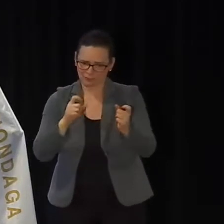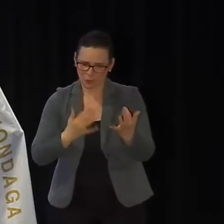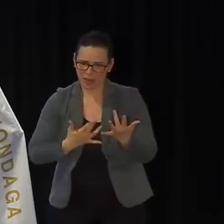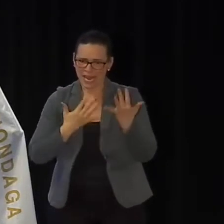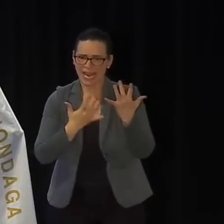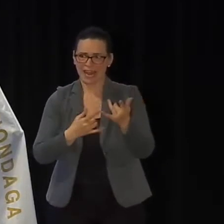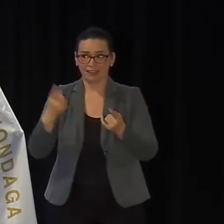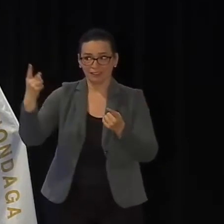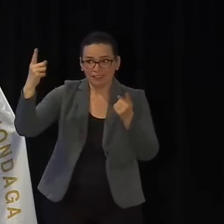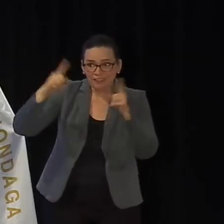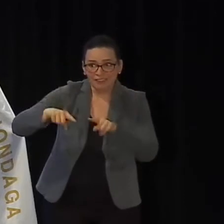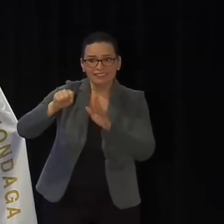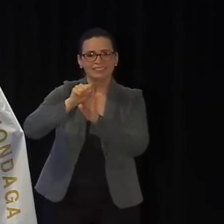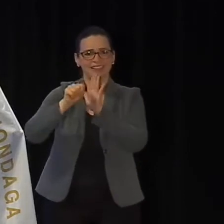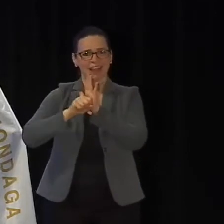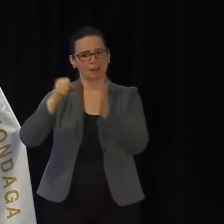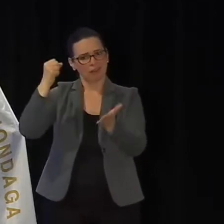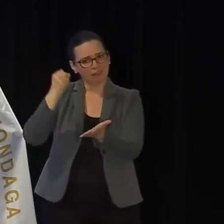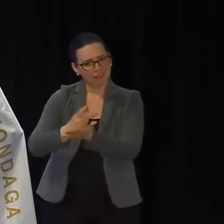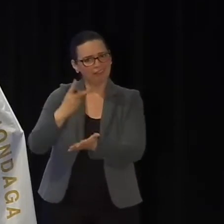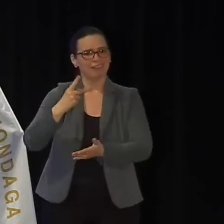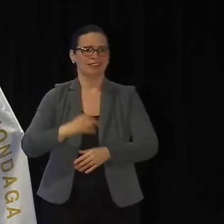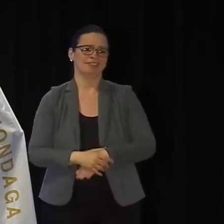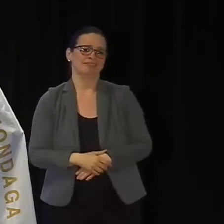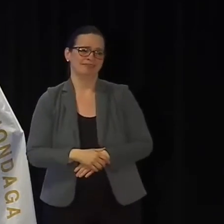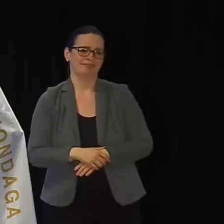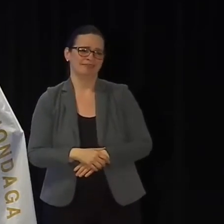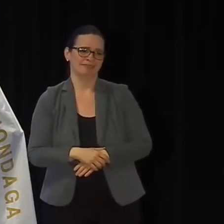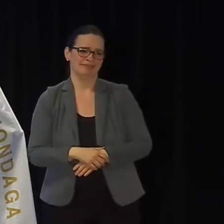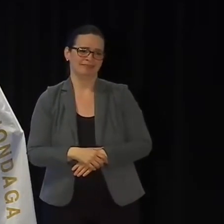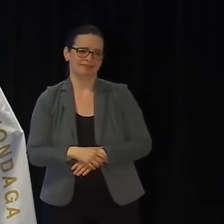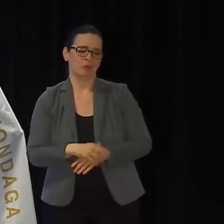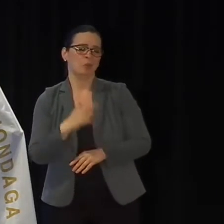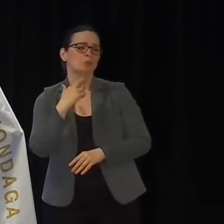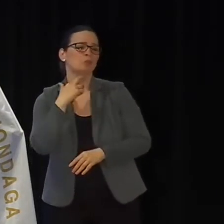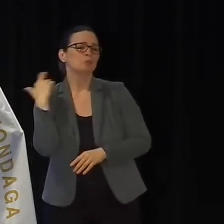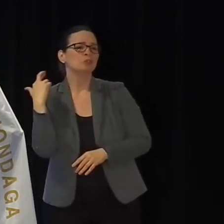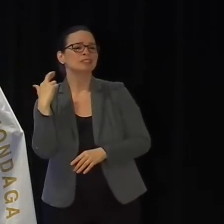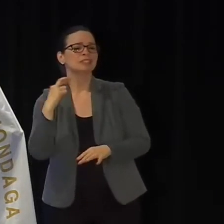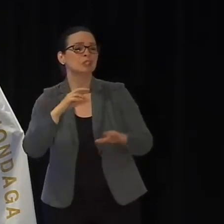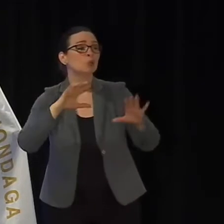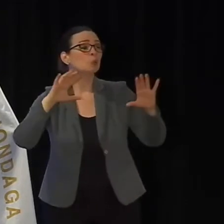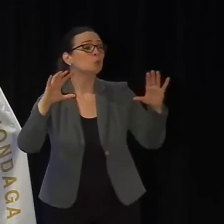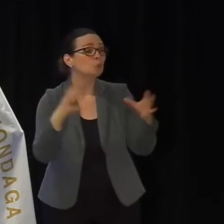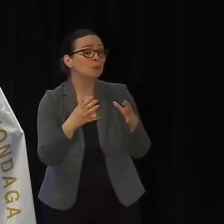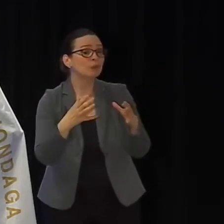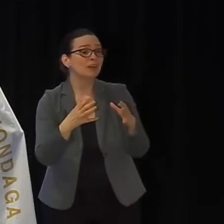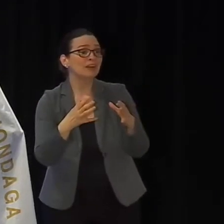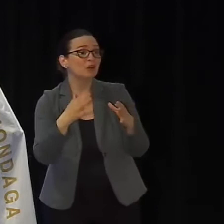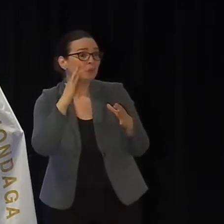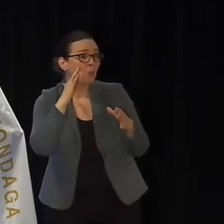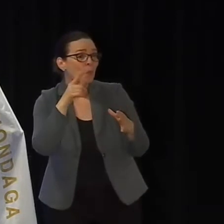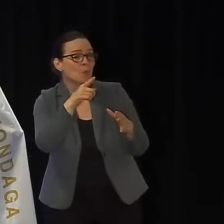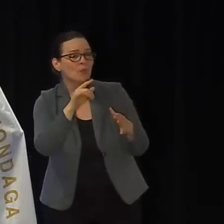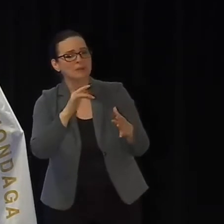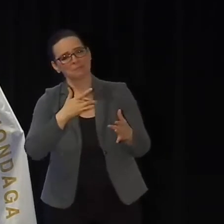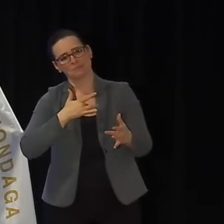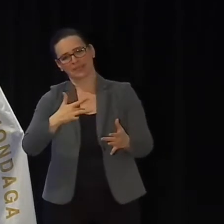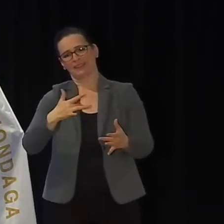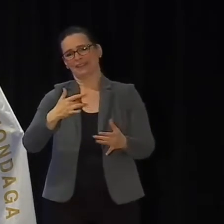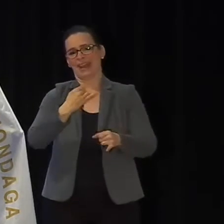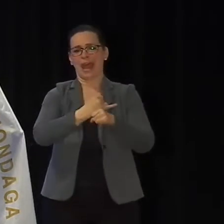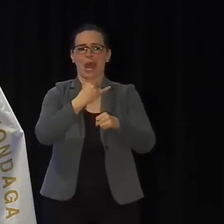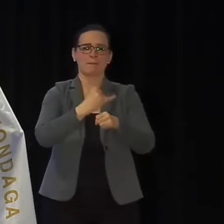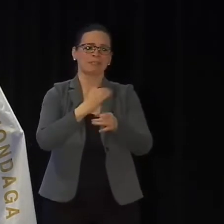is. And the risk is essentially within the populations or the demographics that gather more or come from